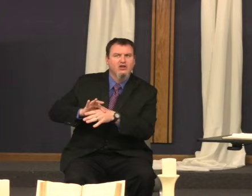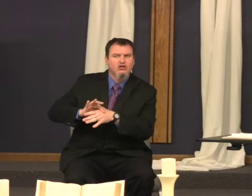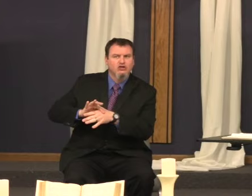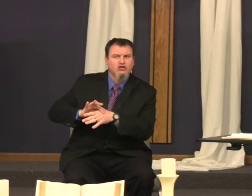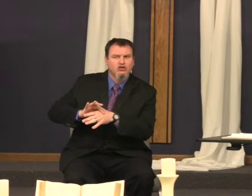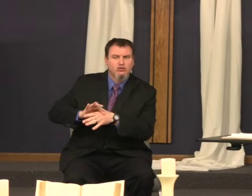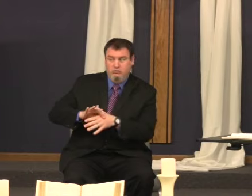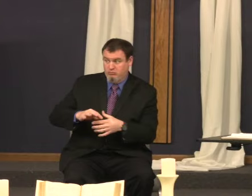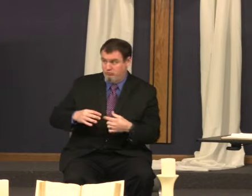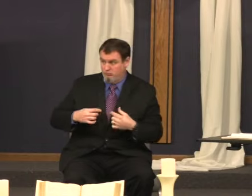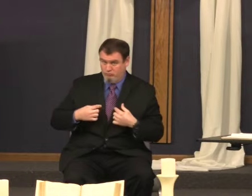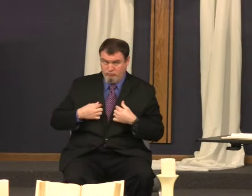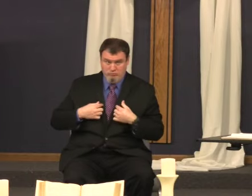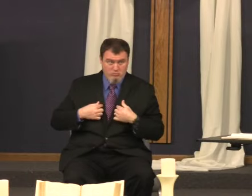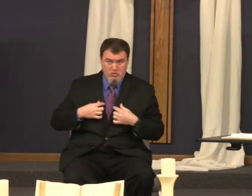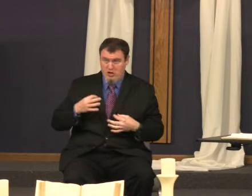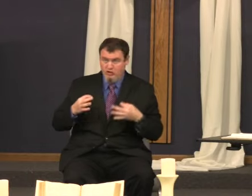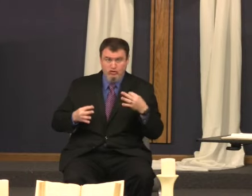We judge after the flesh.